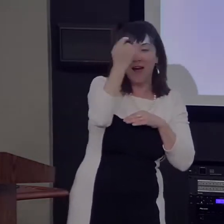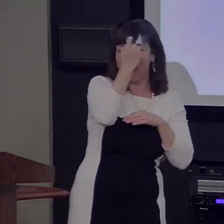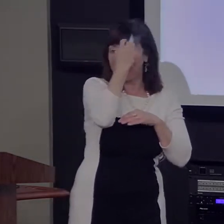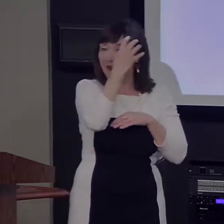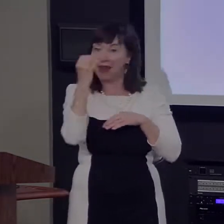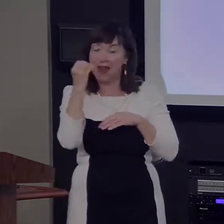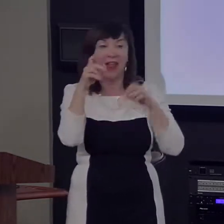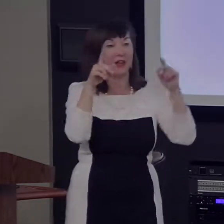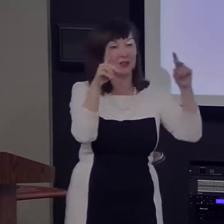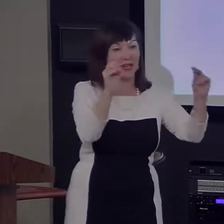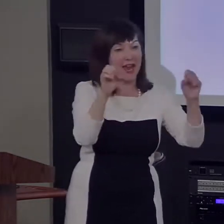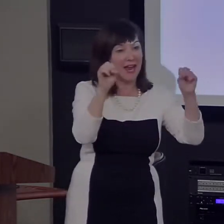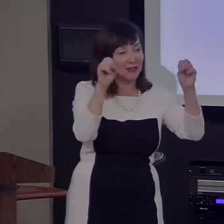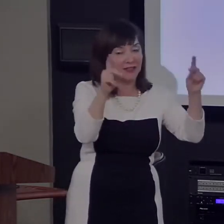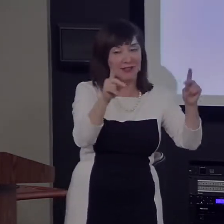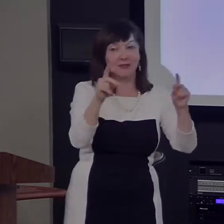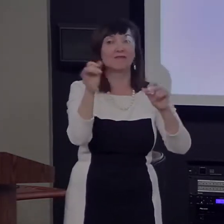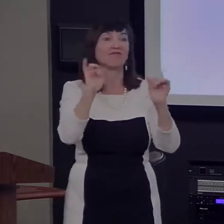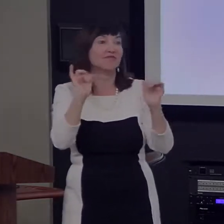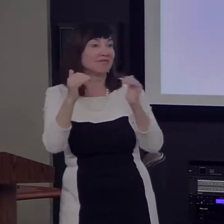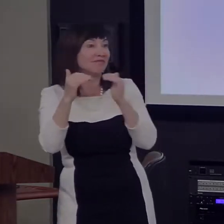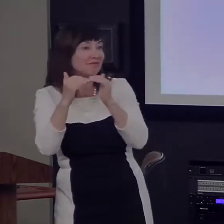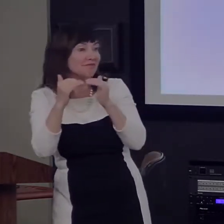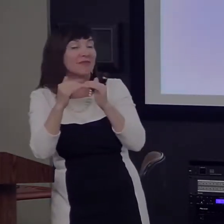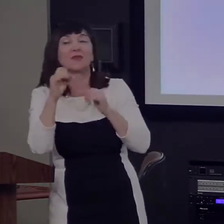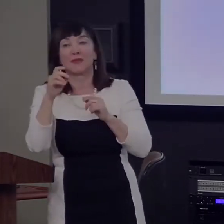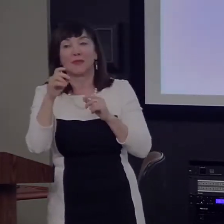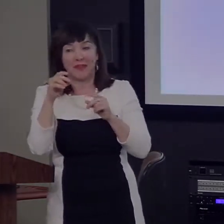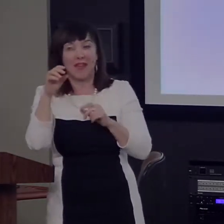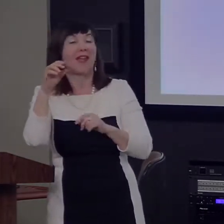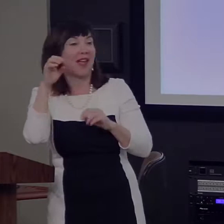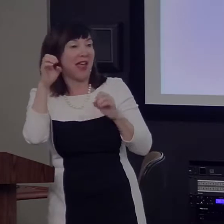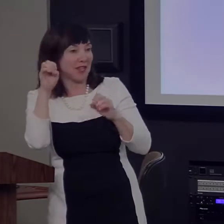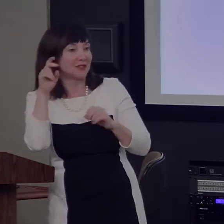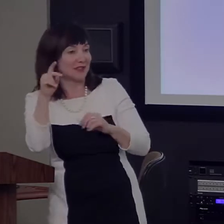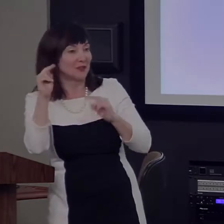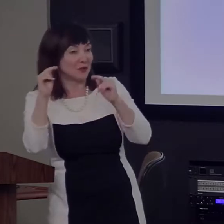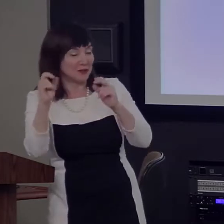head of the American Numerical Cognition,